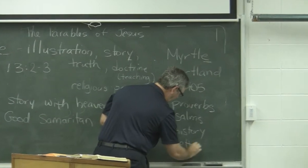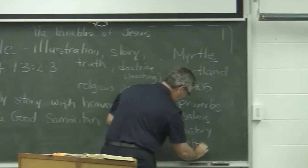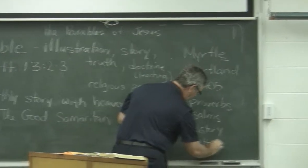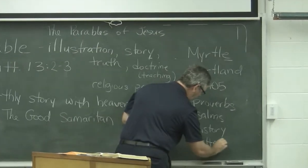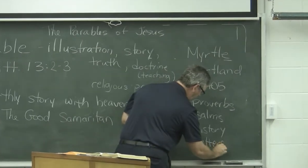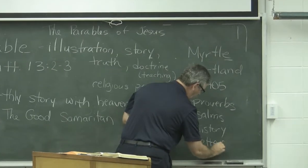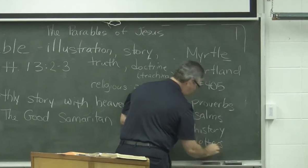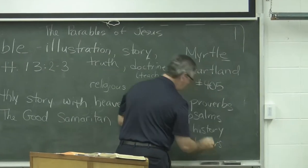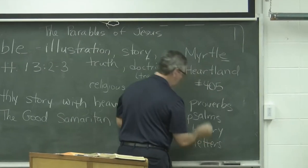Letters.